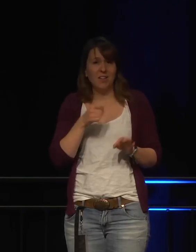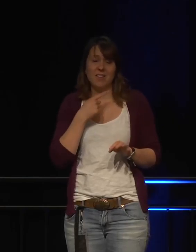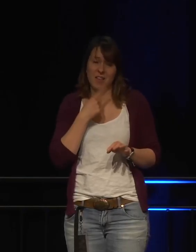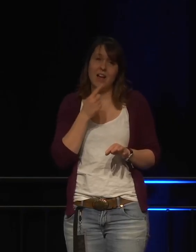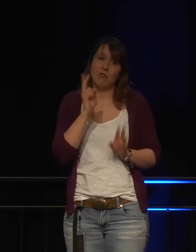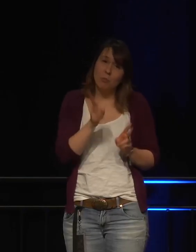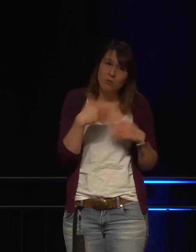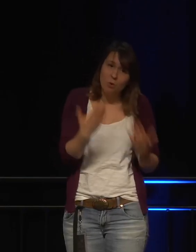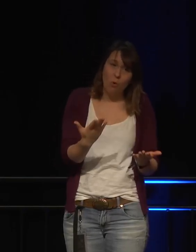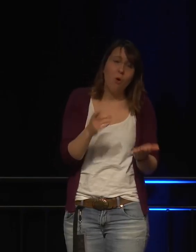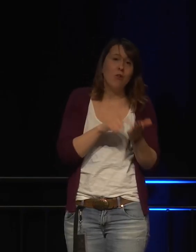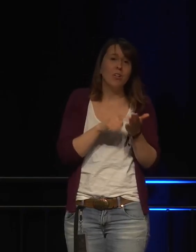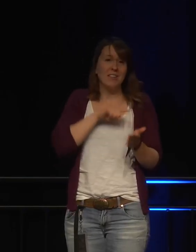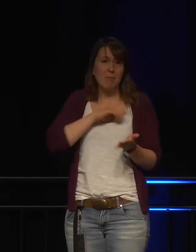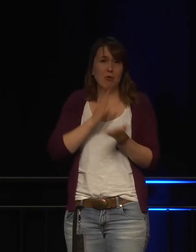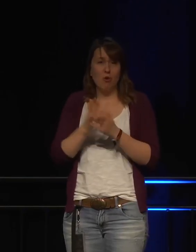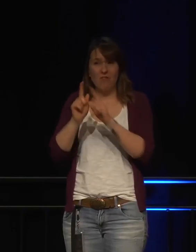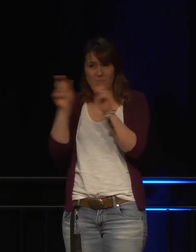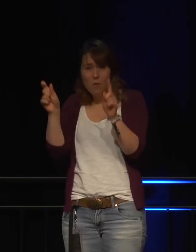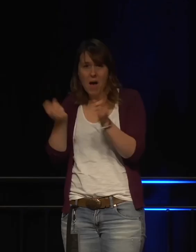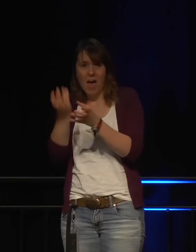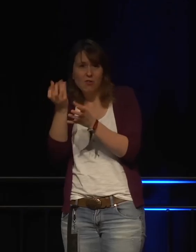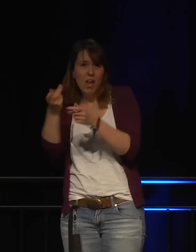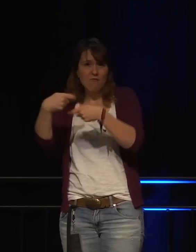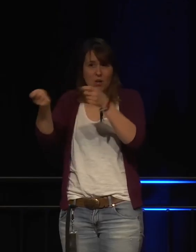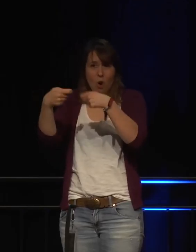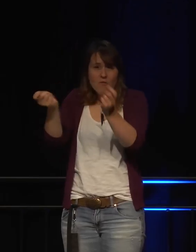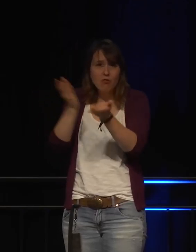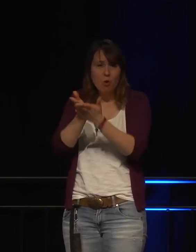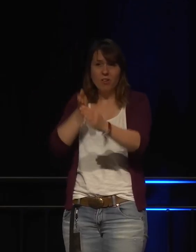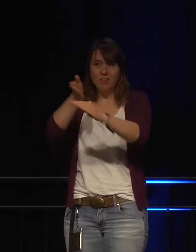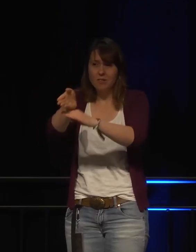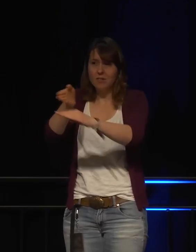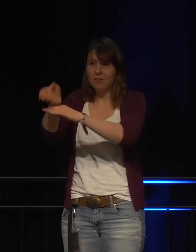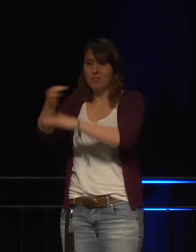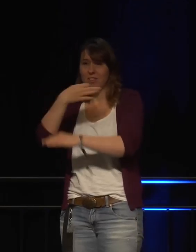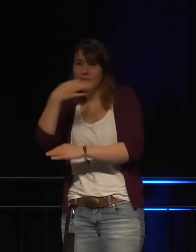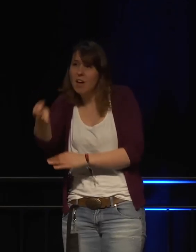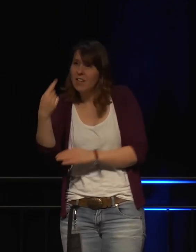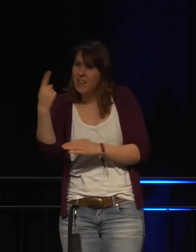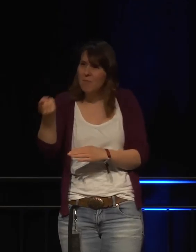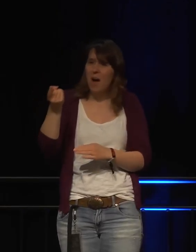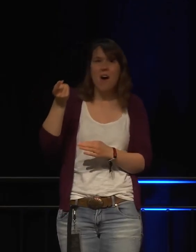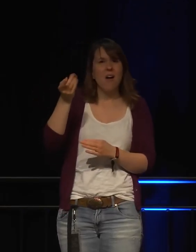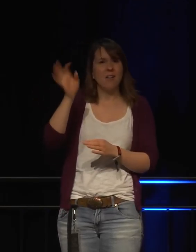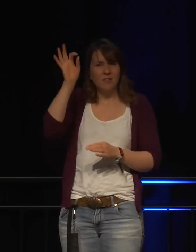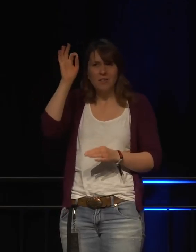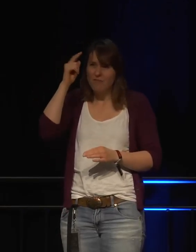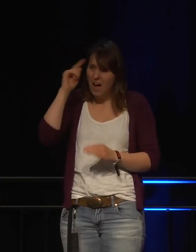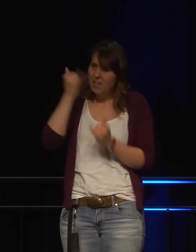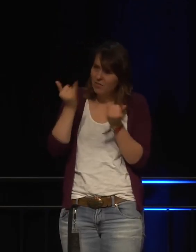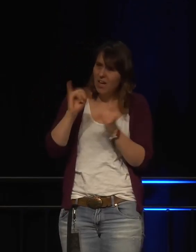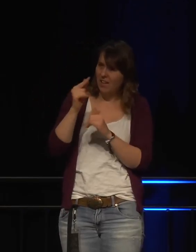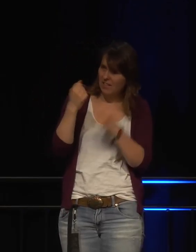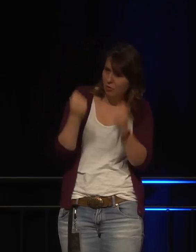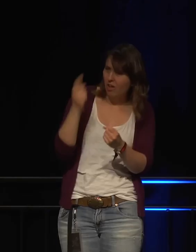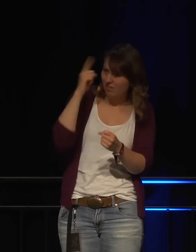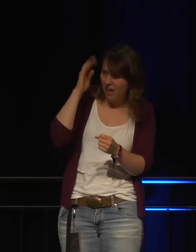said exactly that to me when I interviewed them. Like, there was a light bulb